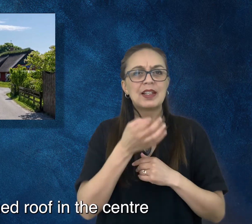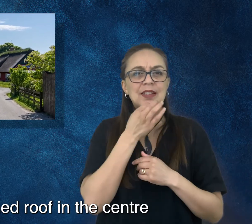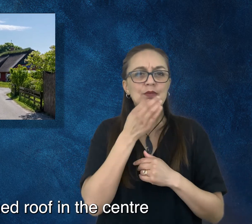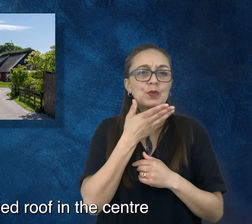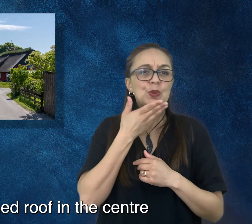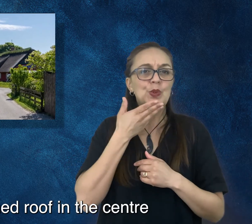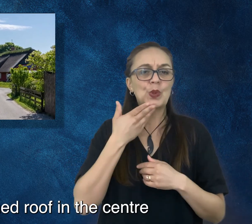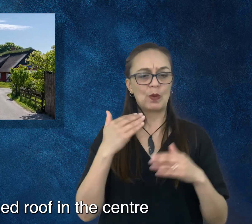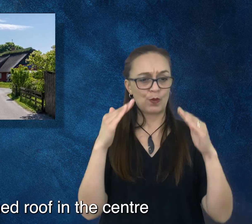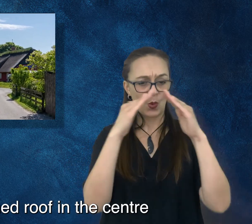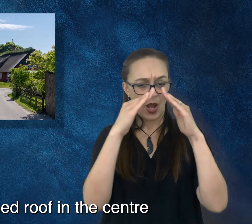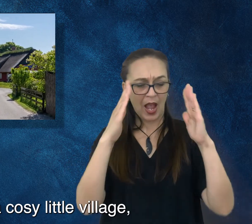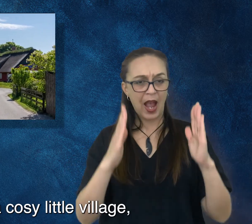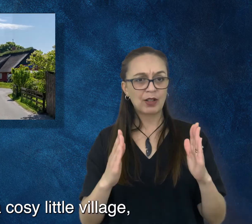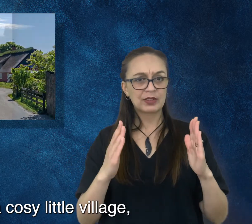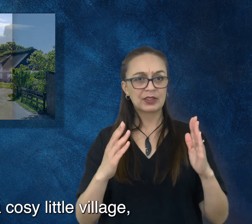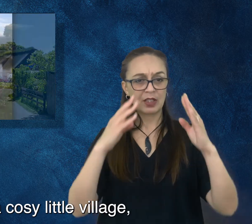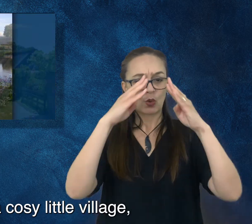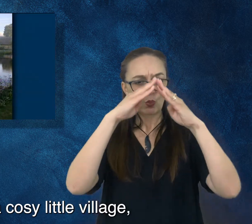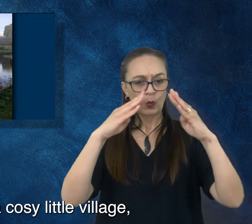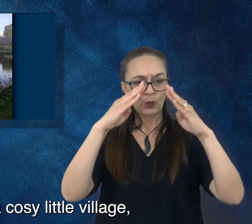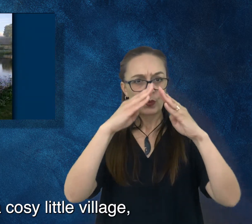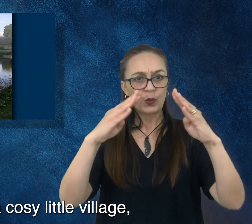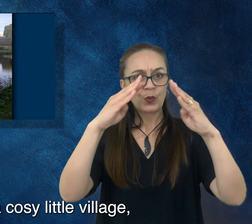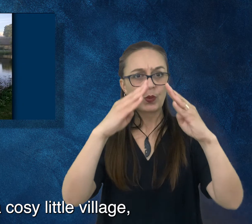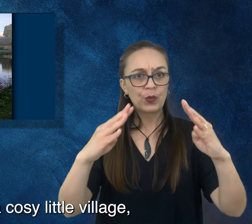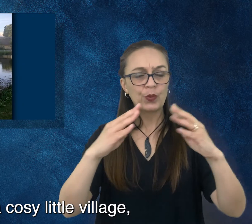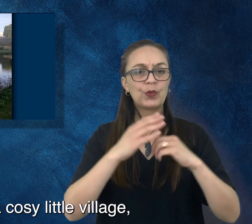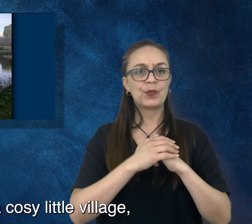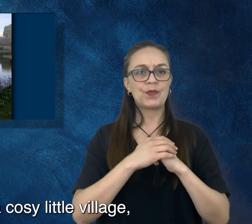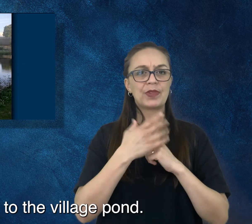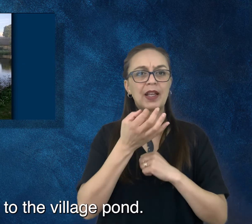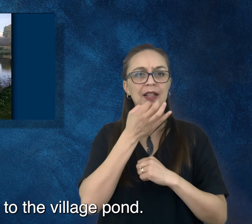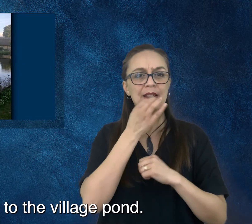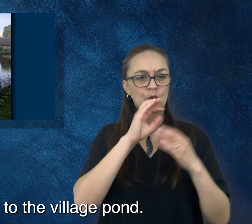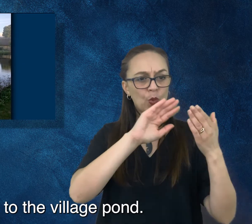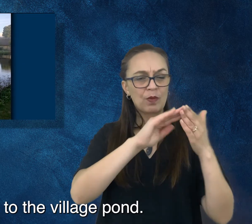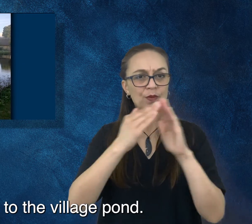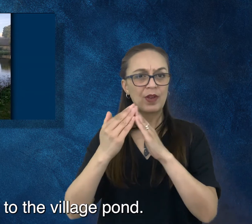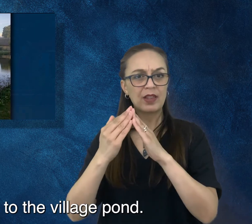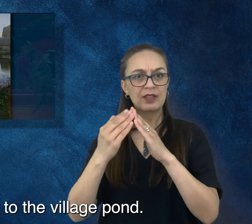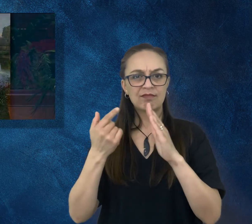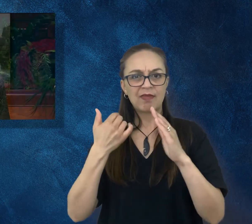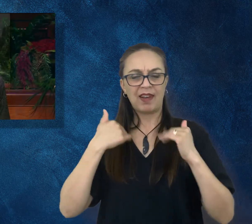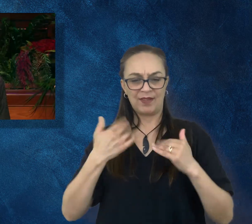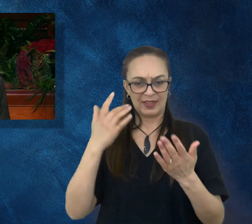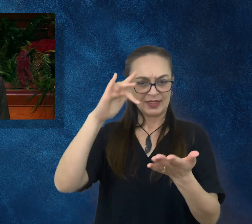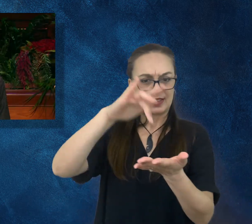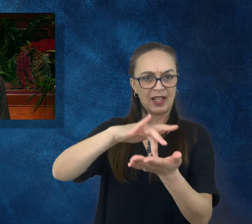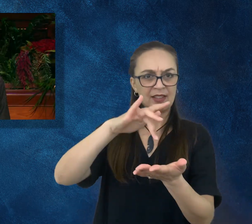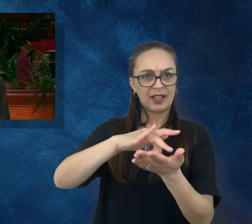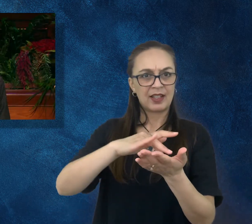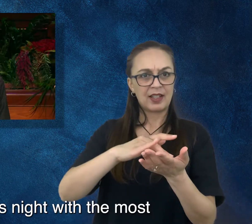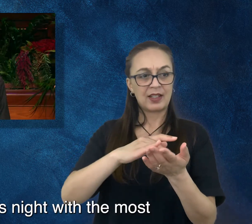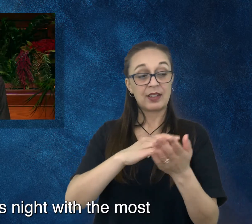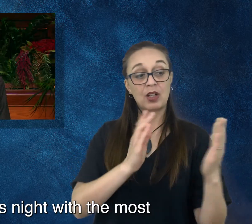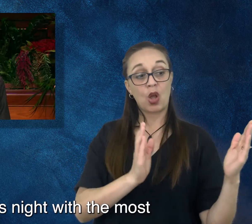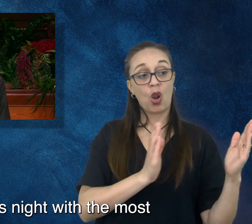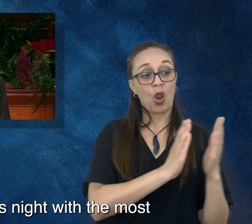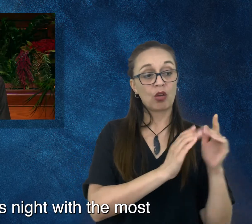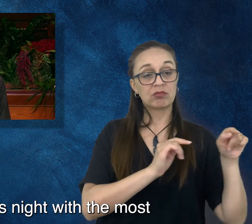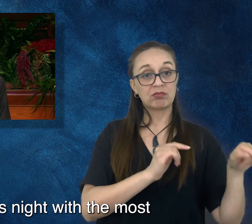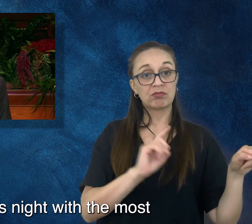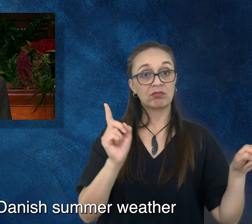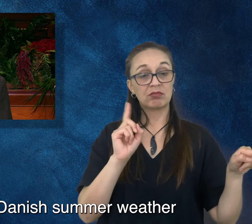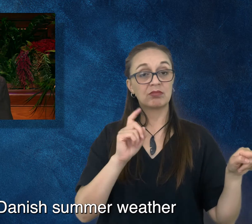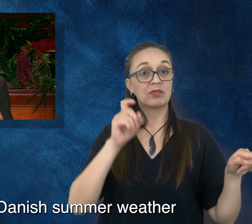thatched roof in the center of a cozy little village close to the village pond. On this